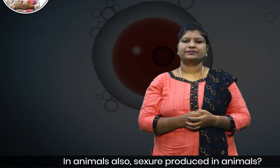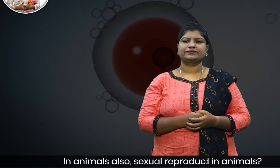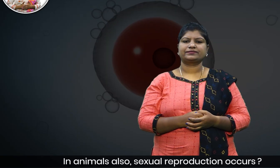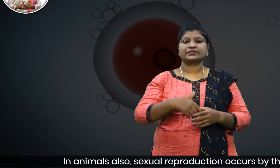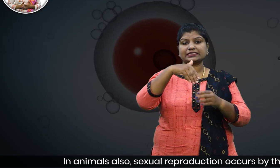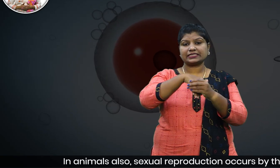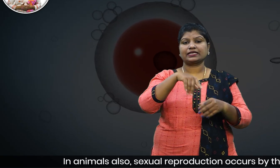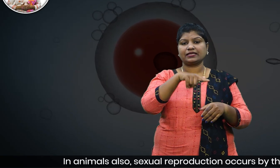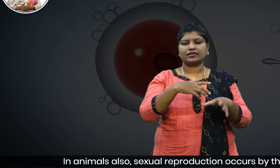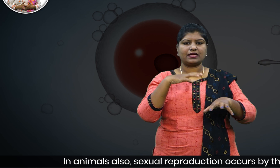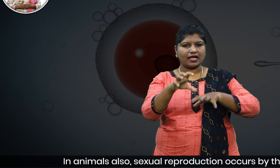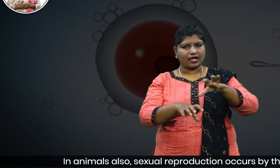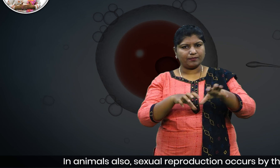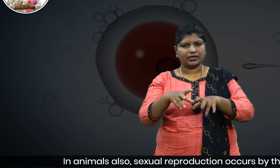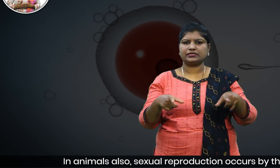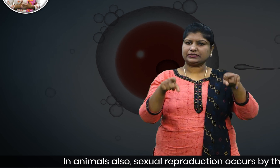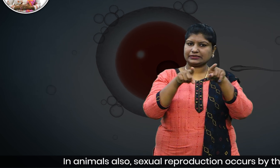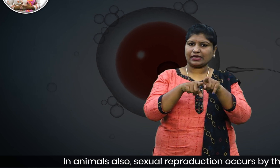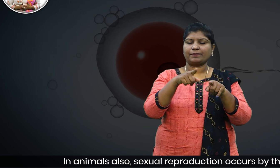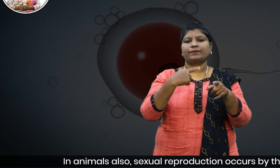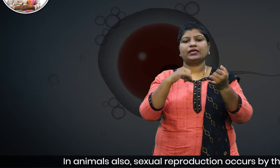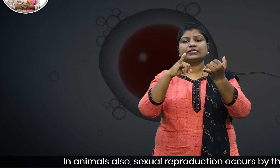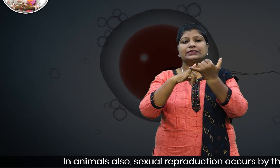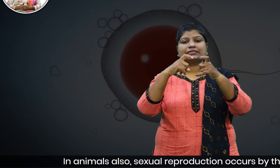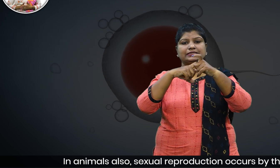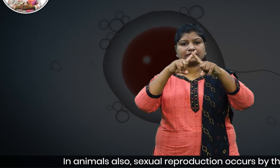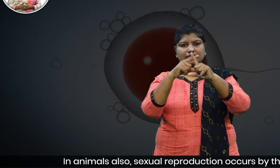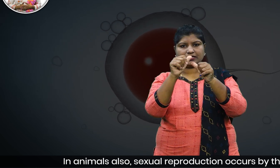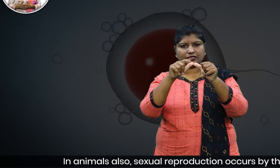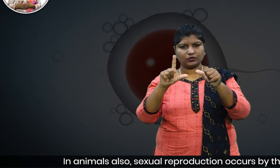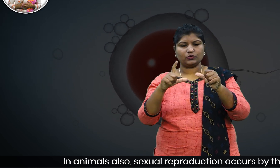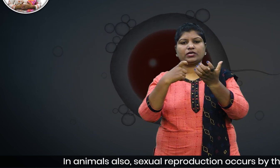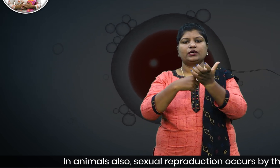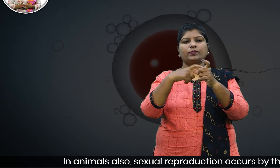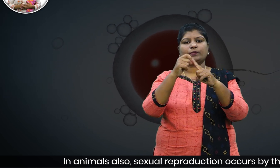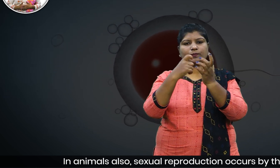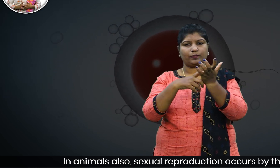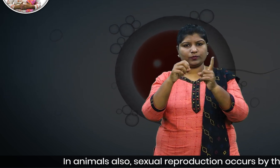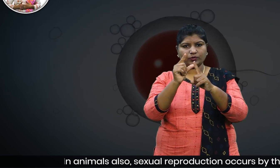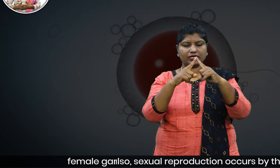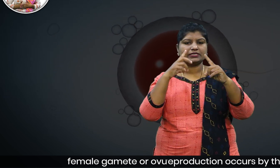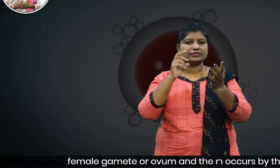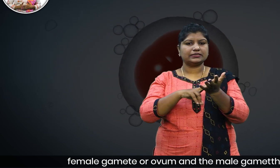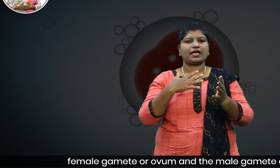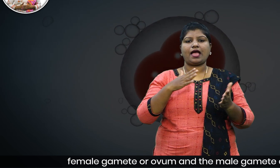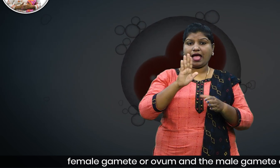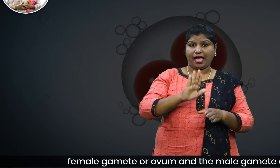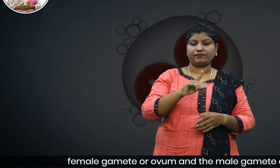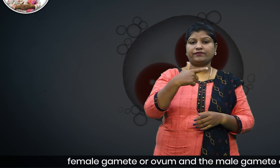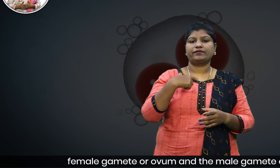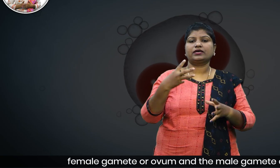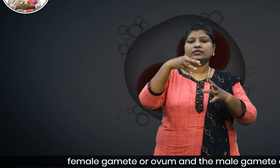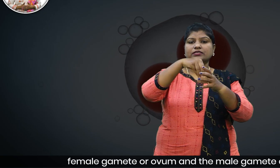In animals also, sexual reproduction occurs by the fusion of female